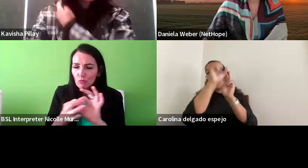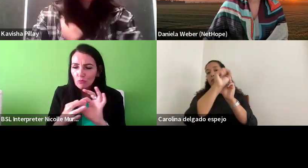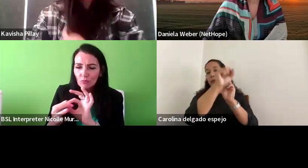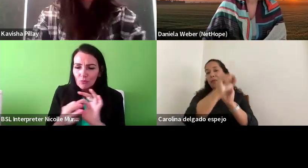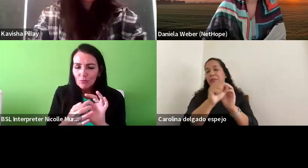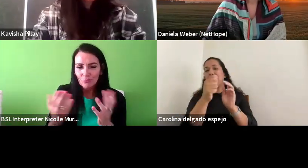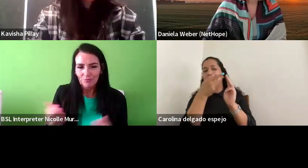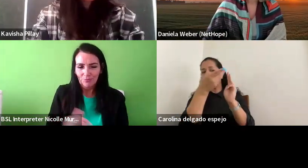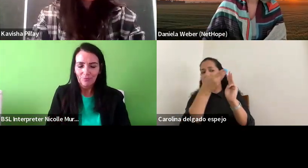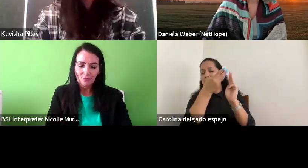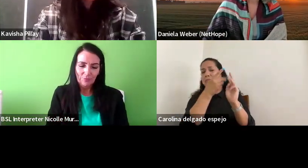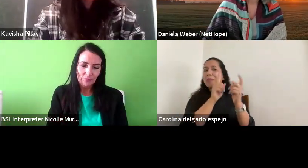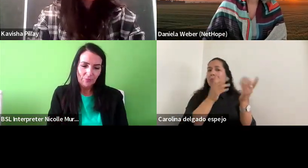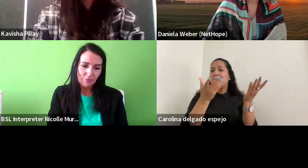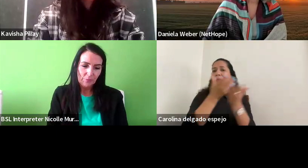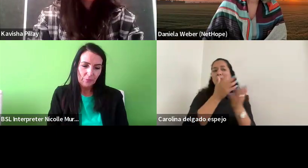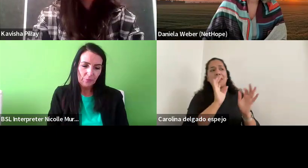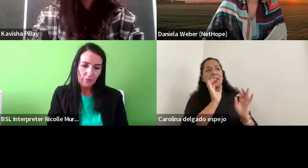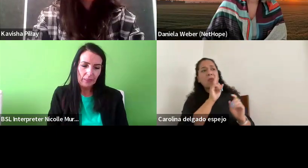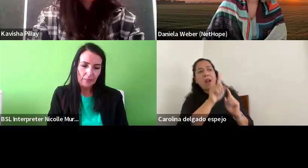intersections in the current landscape and in your work.